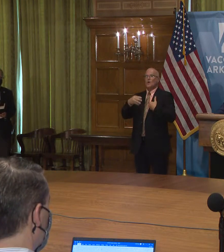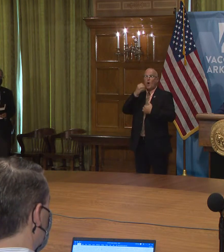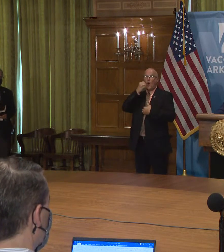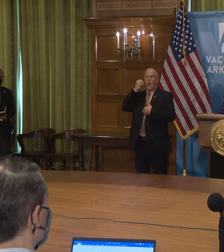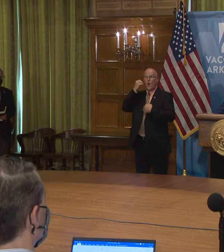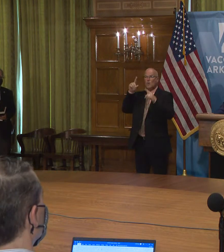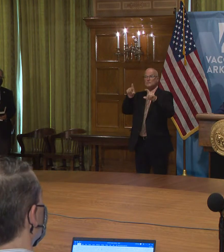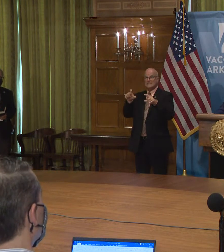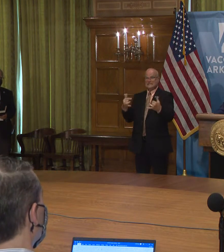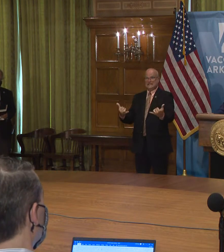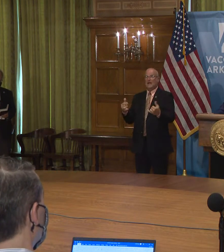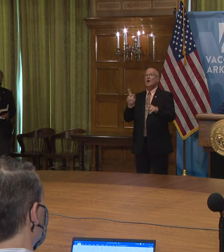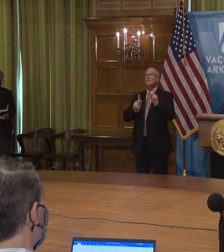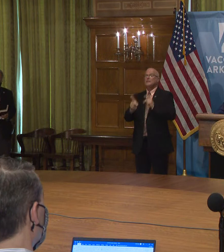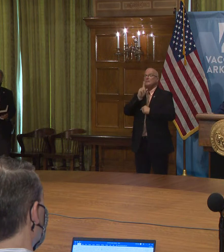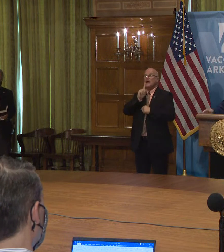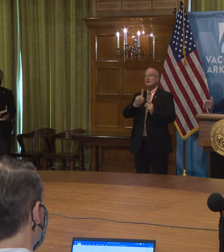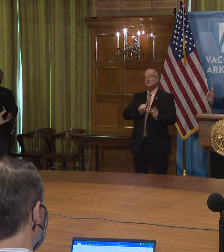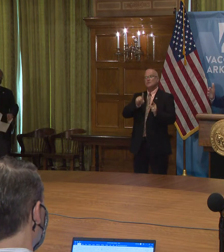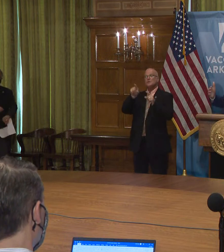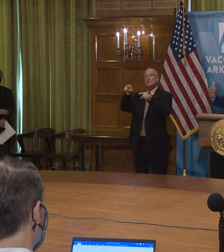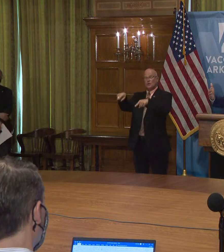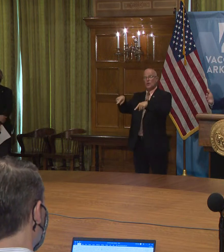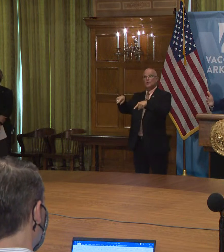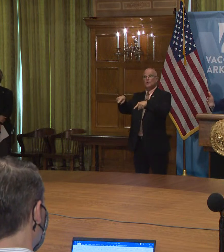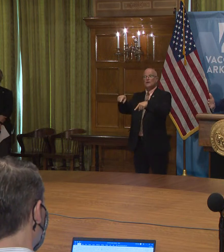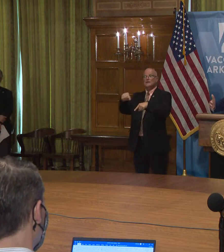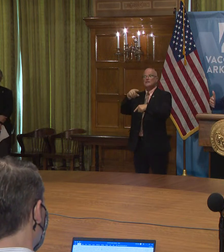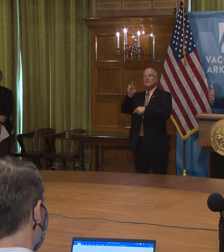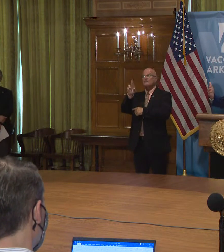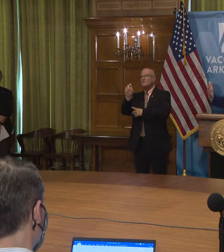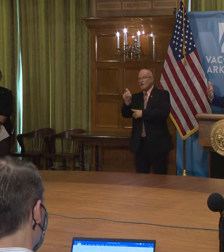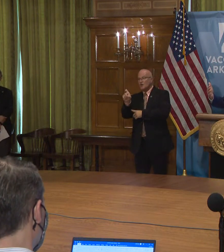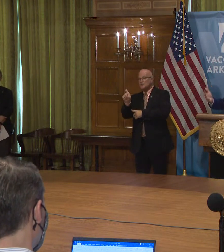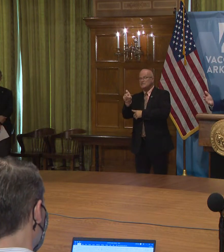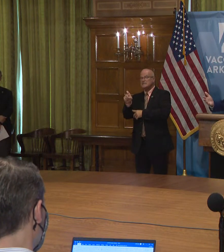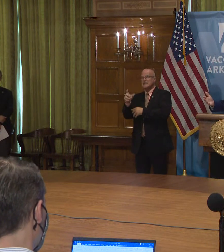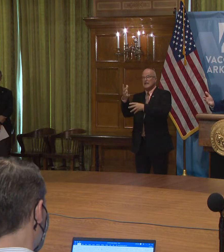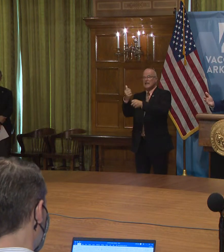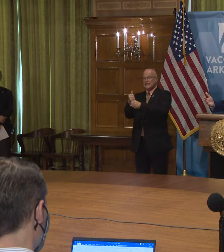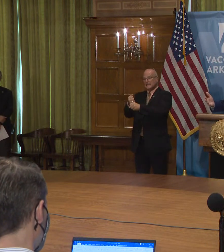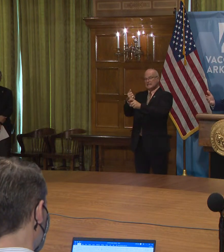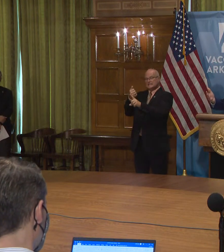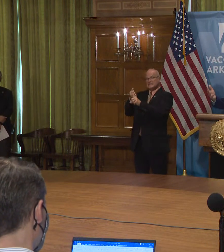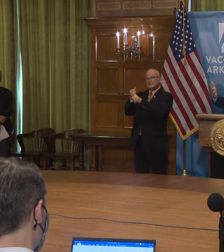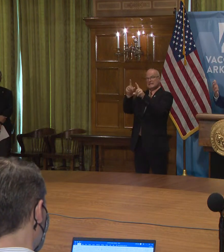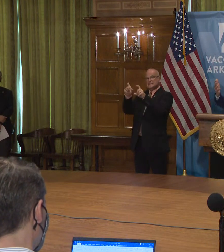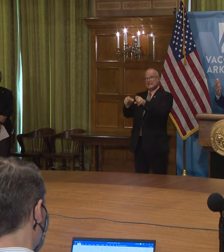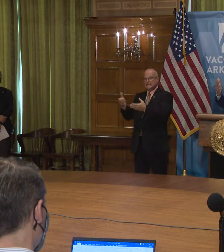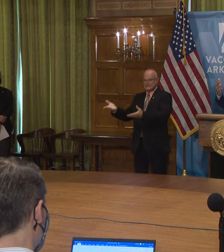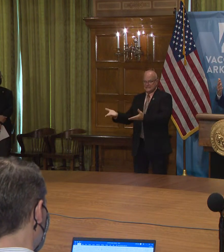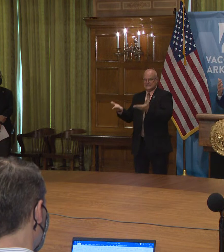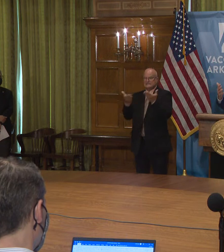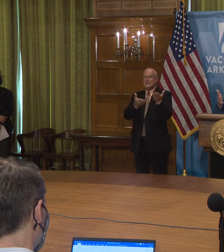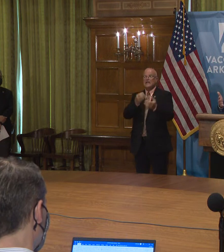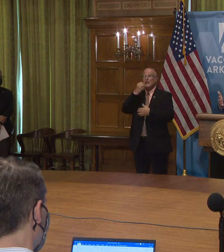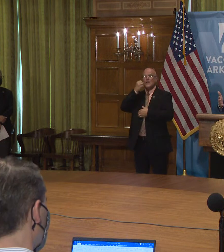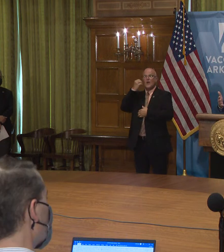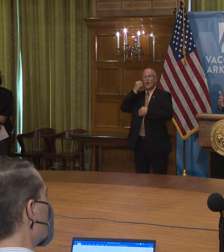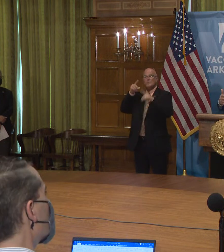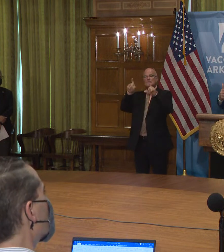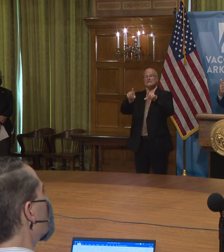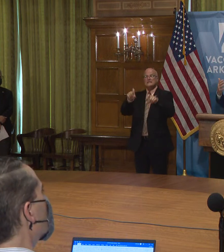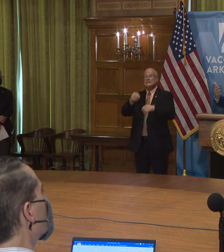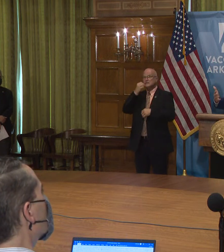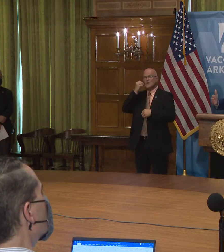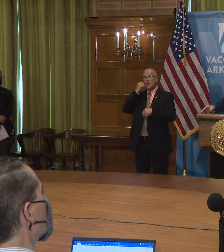testing now. People can actually go into the pharmacy, they can get their home test, they can do their